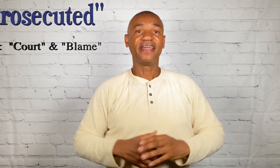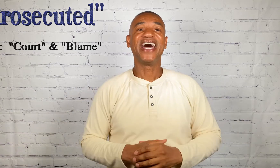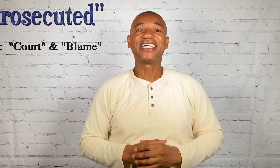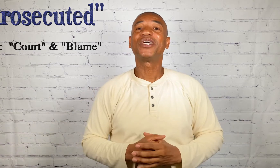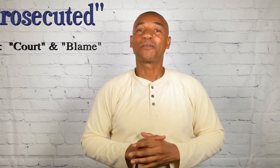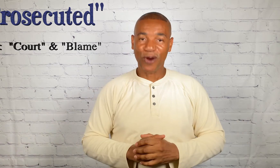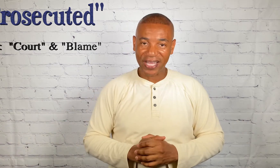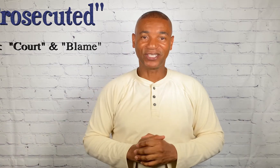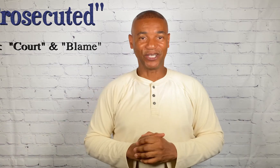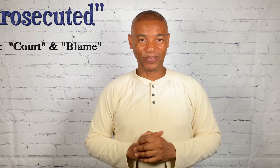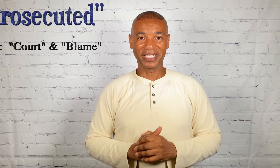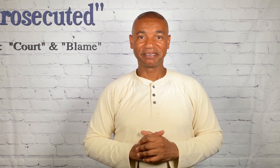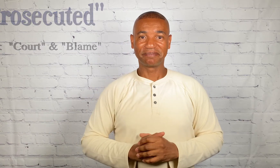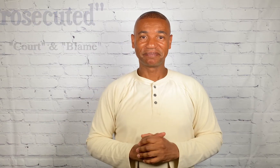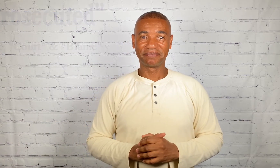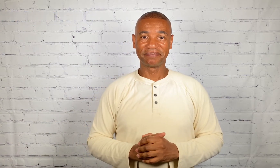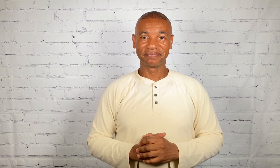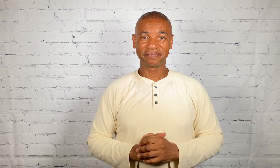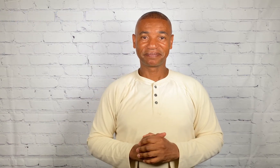That is prosecuted.